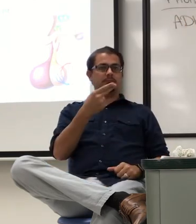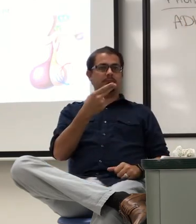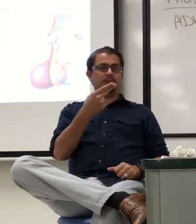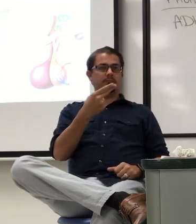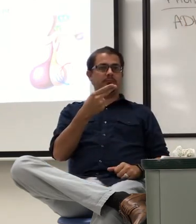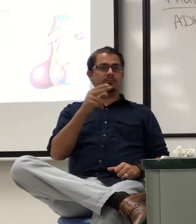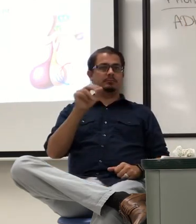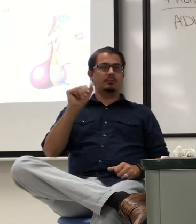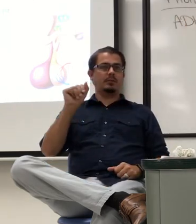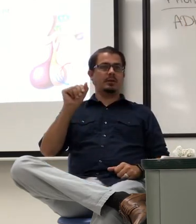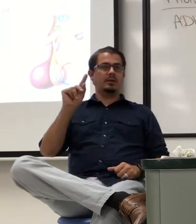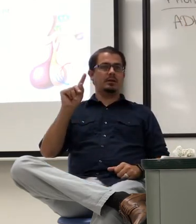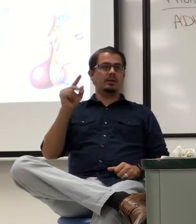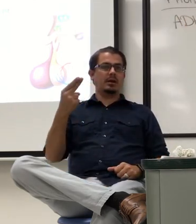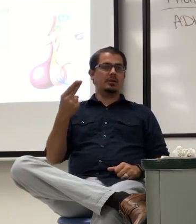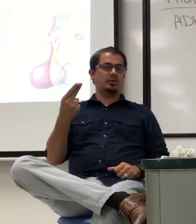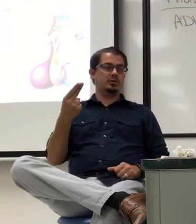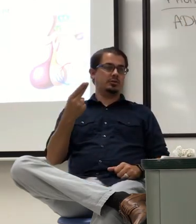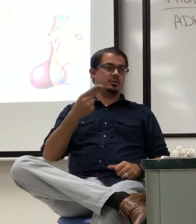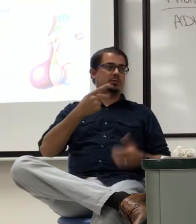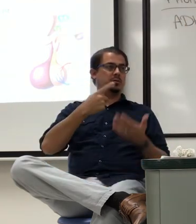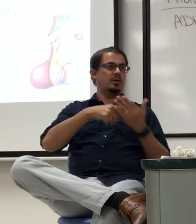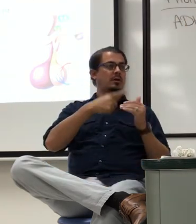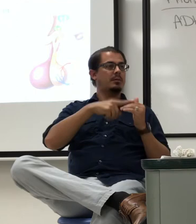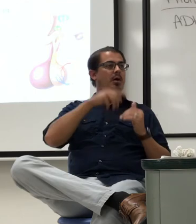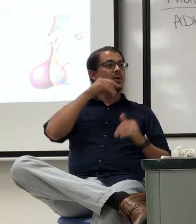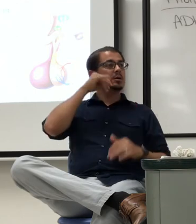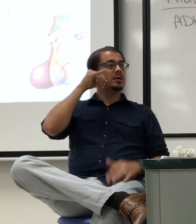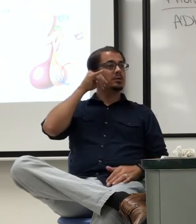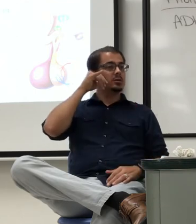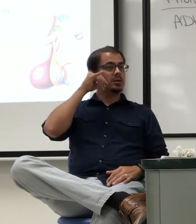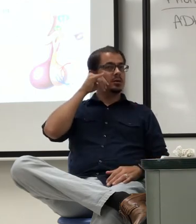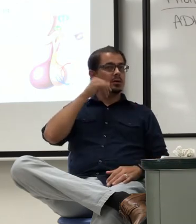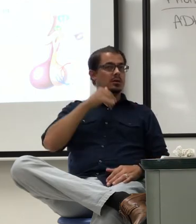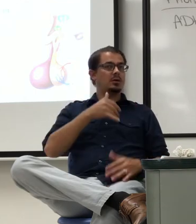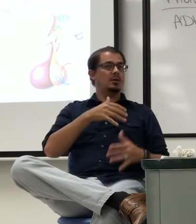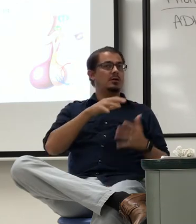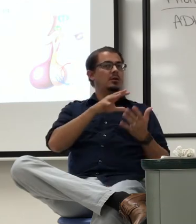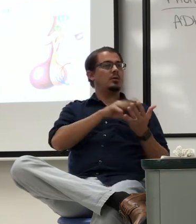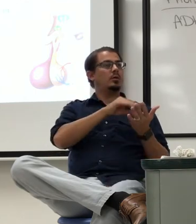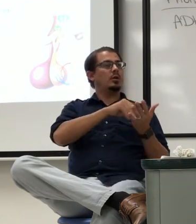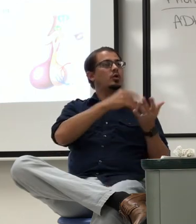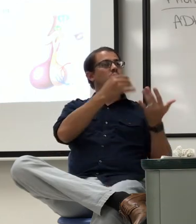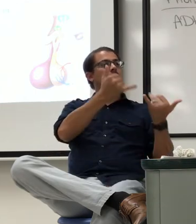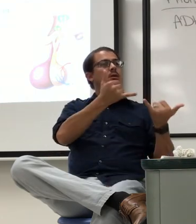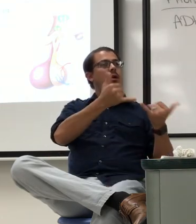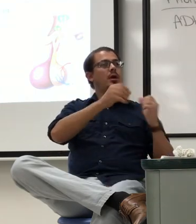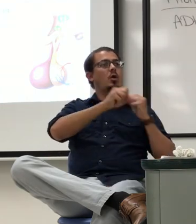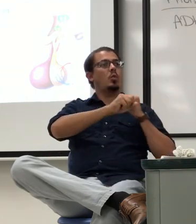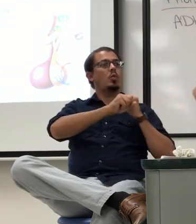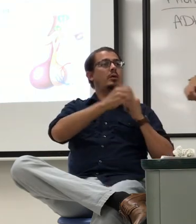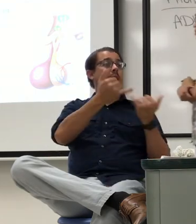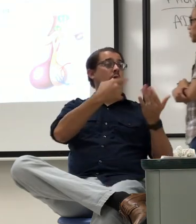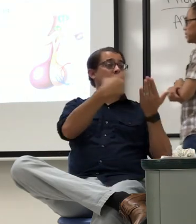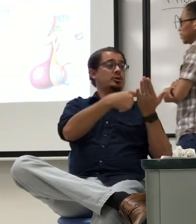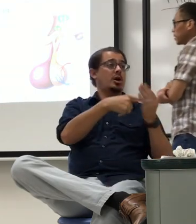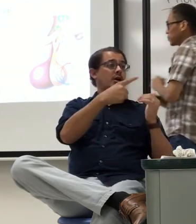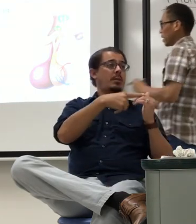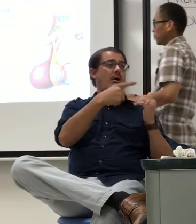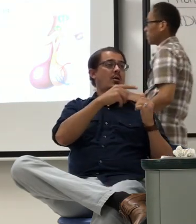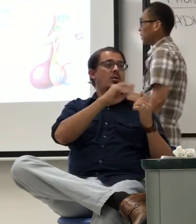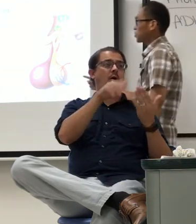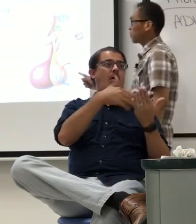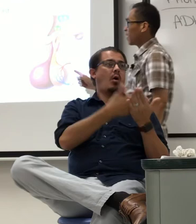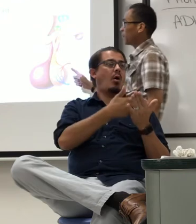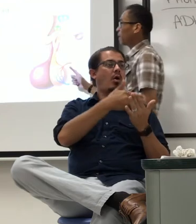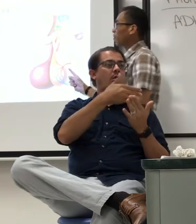Talked about ADH yesterday, okay? And we learned today it's released from the posterior pituitary. That's